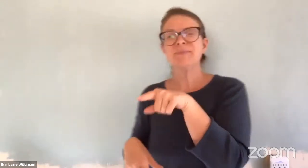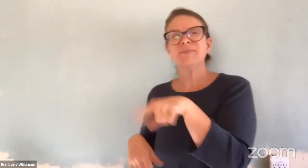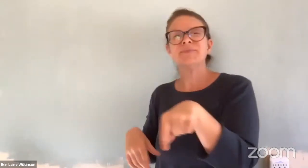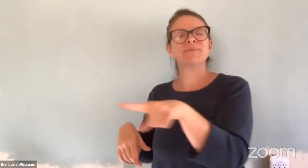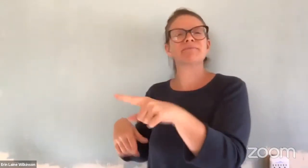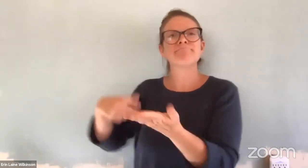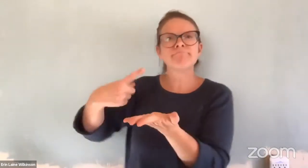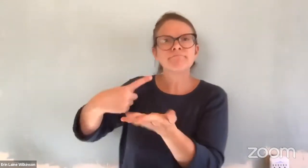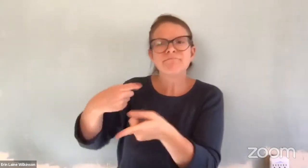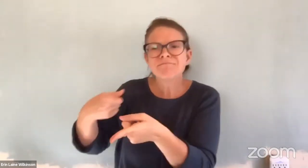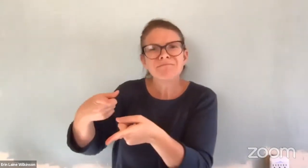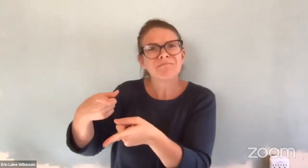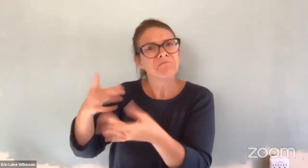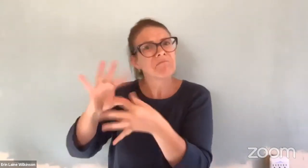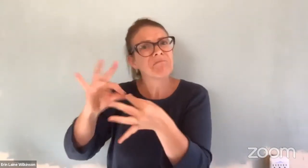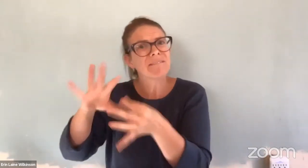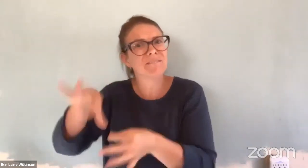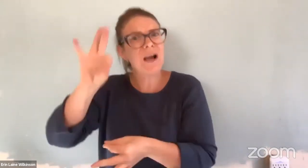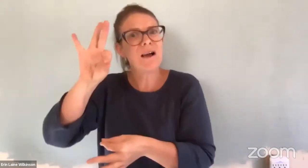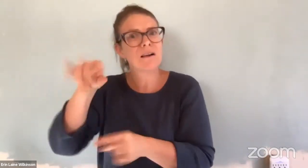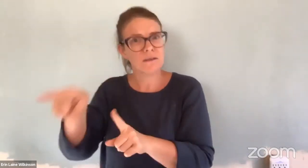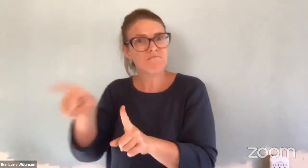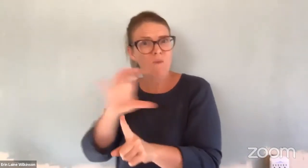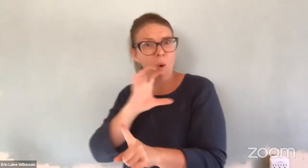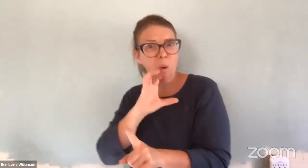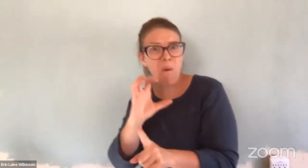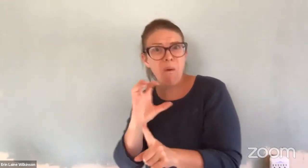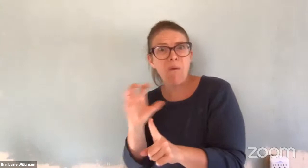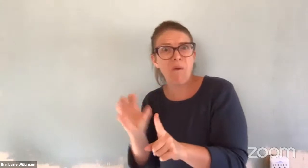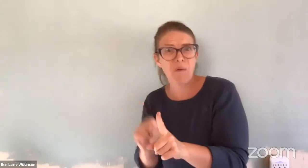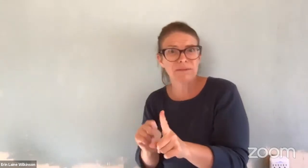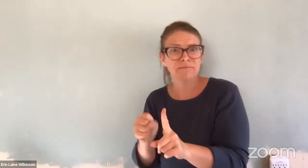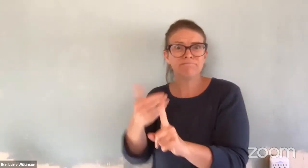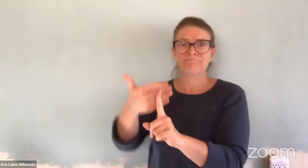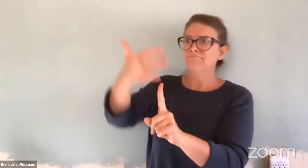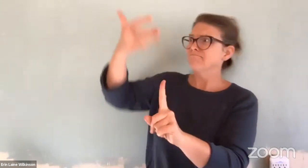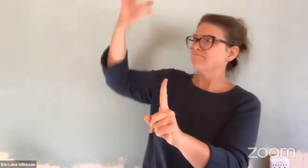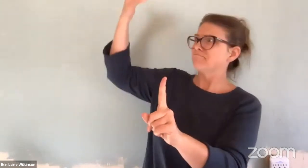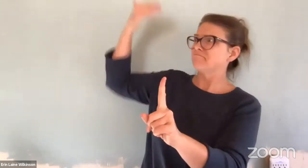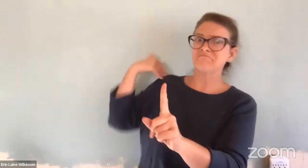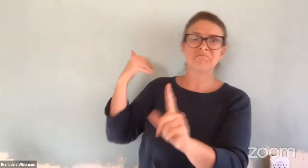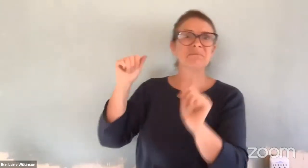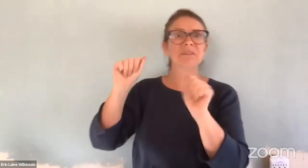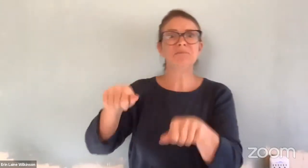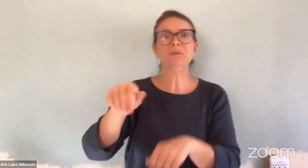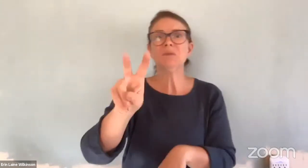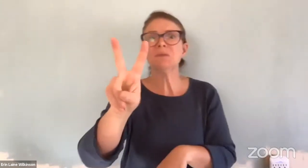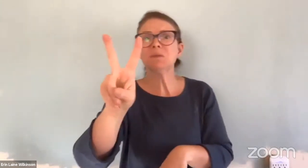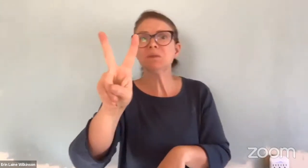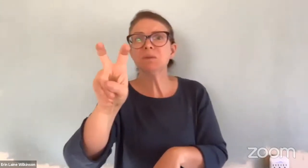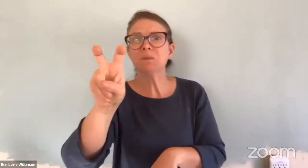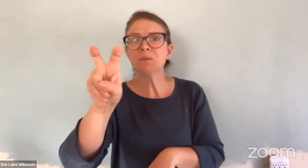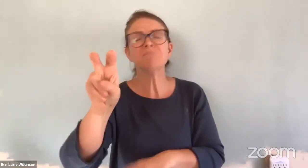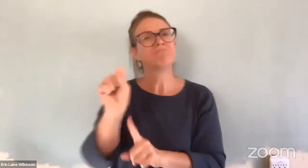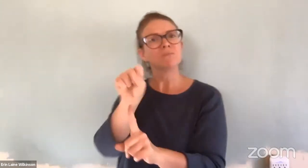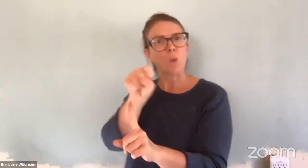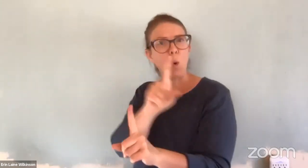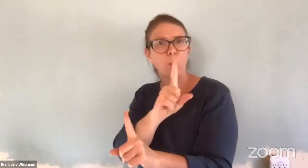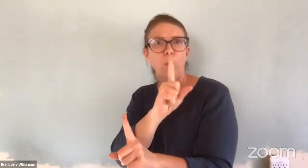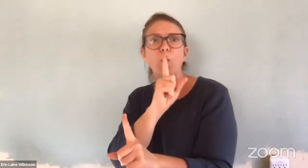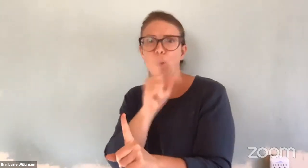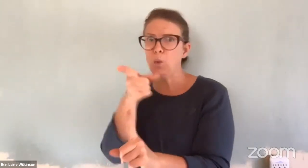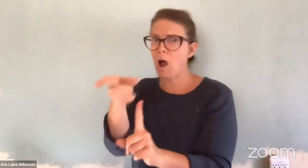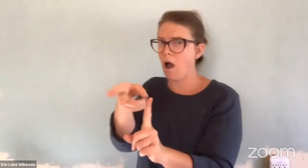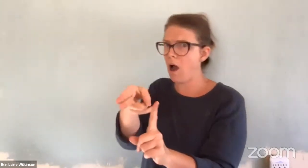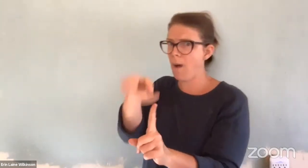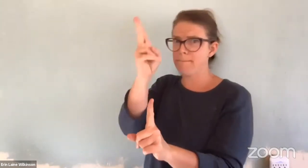languages. Something interesting about them, a characteristic that has been found, is that some of them are quite